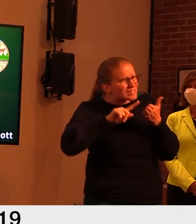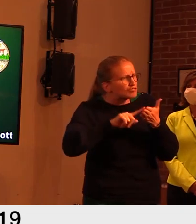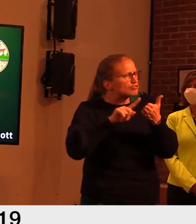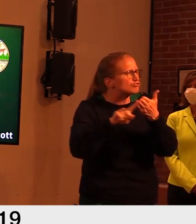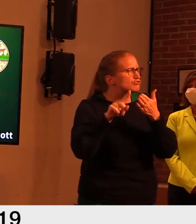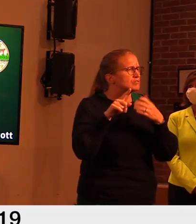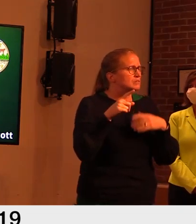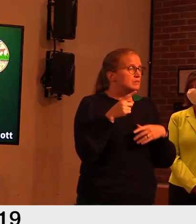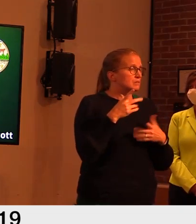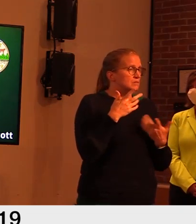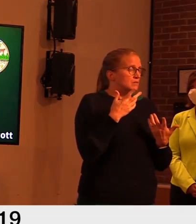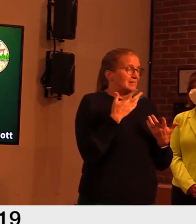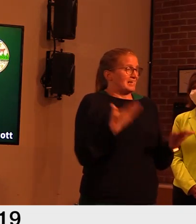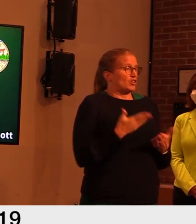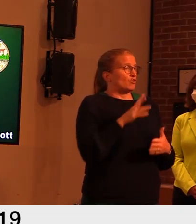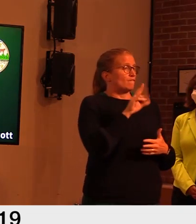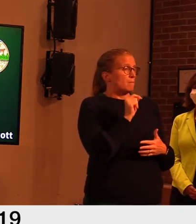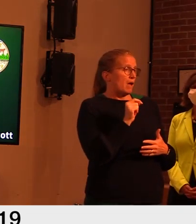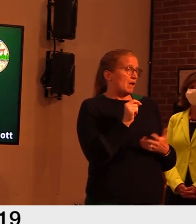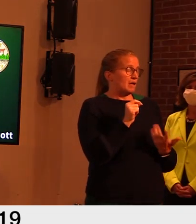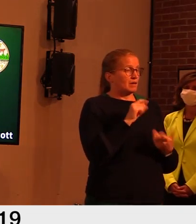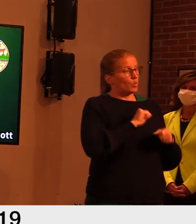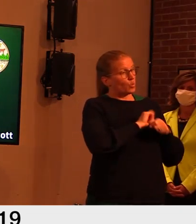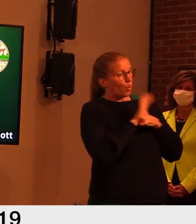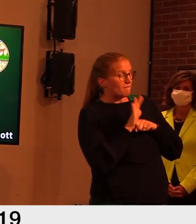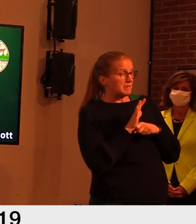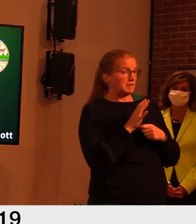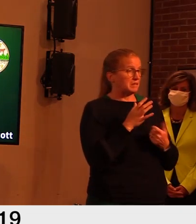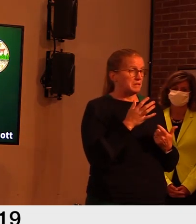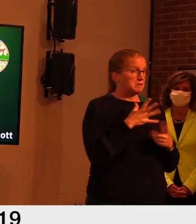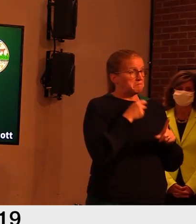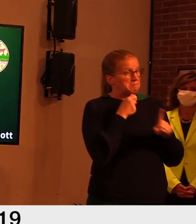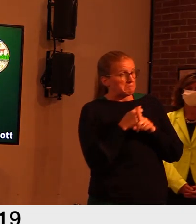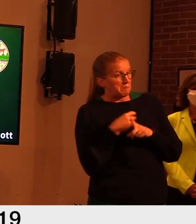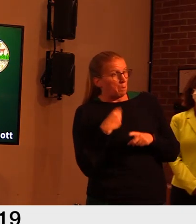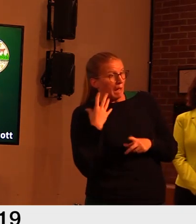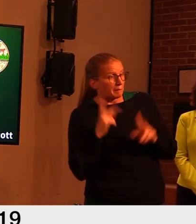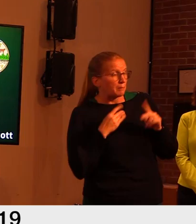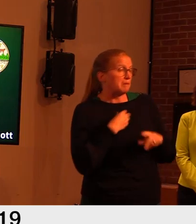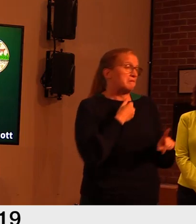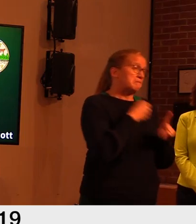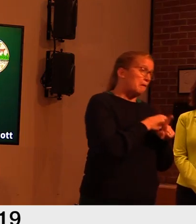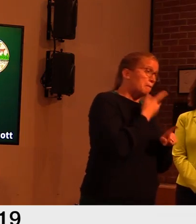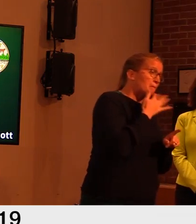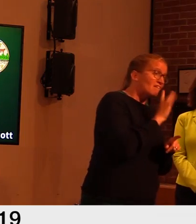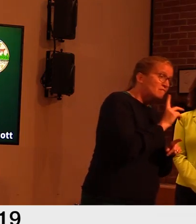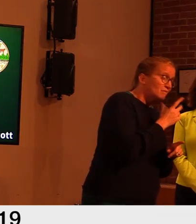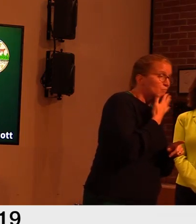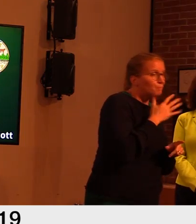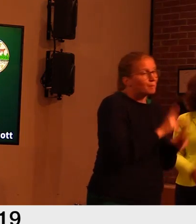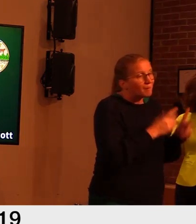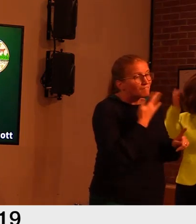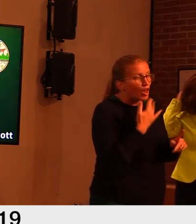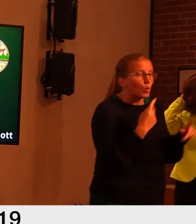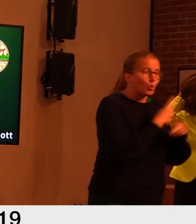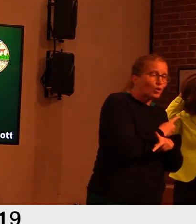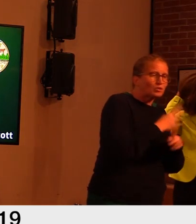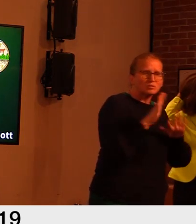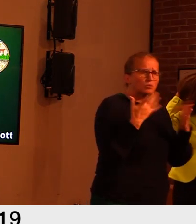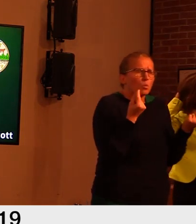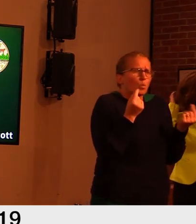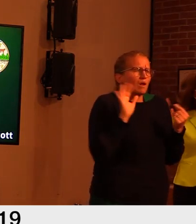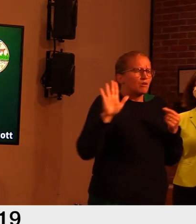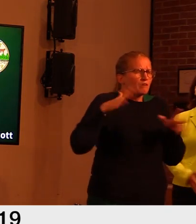including COVID, if Director Davis had any update on, you know, the study into the racial disparities data